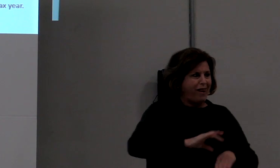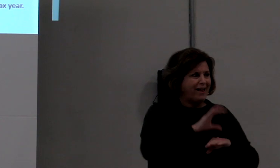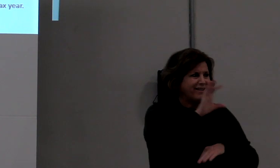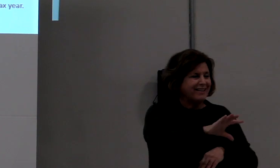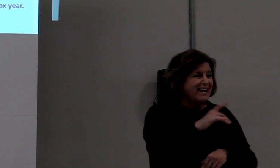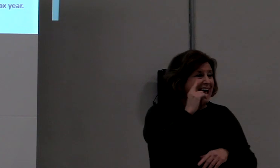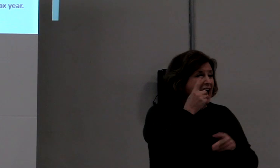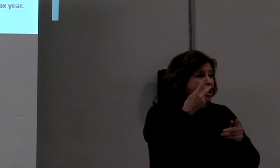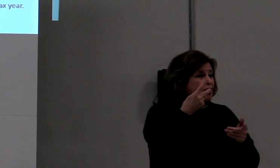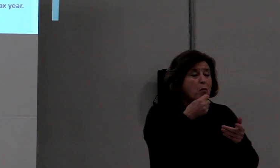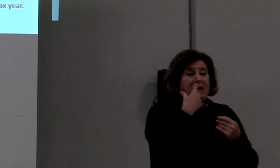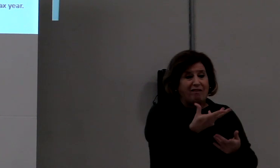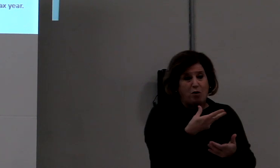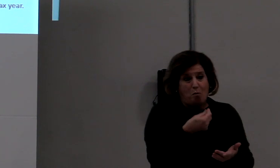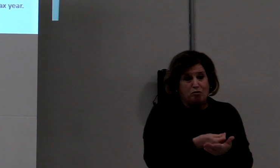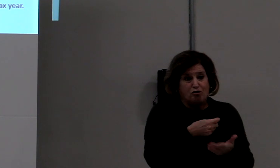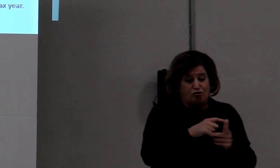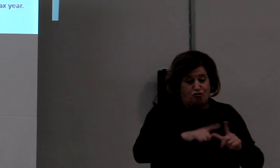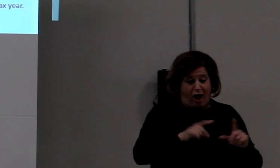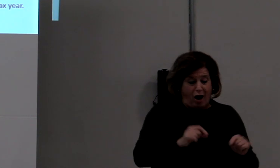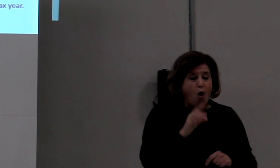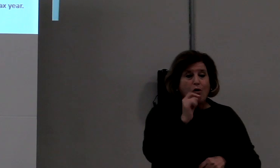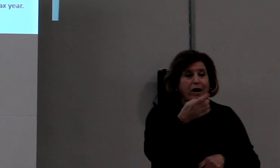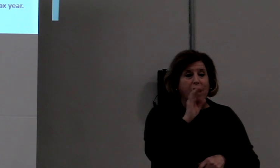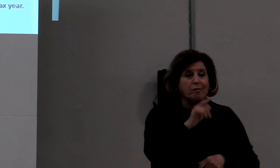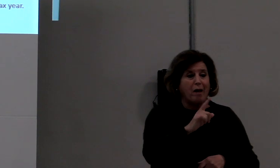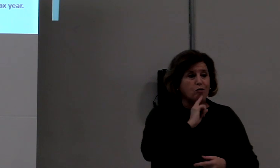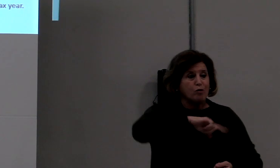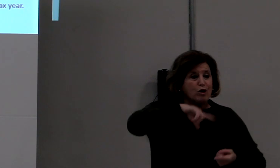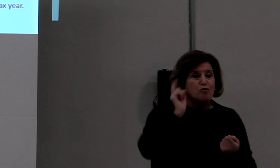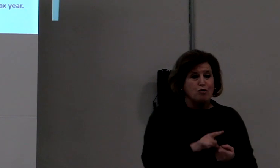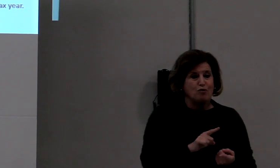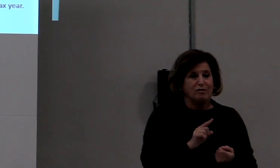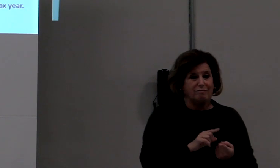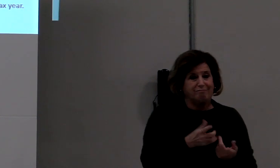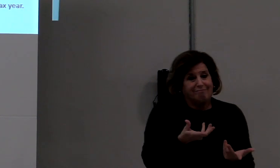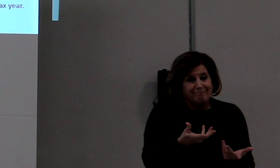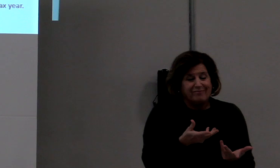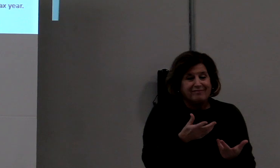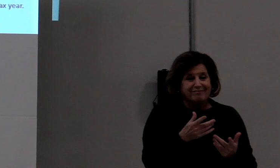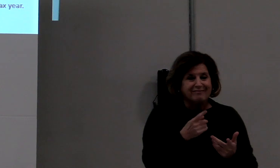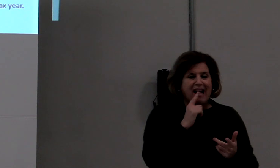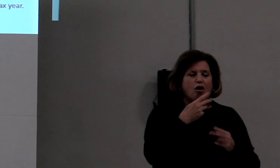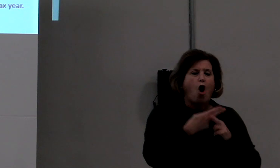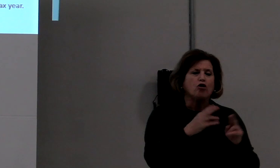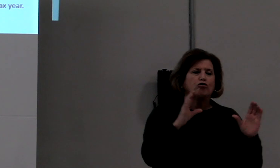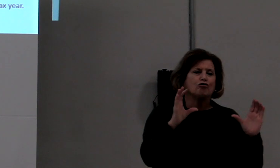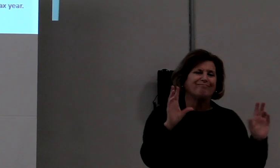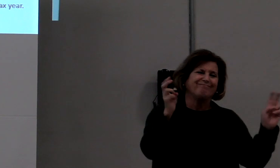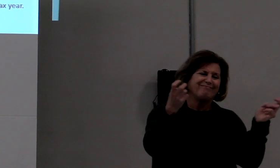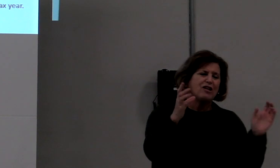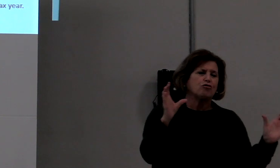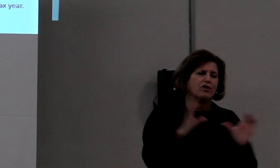Either the treasurer will cut you a check, or your tax bill will be reduced by the amount. So those are called certificates of errors.